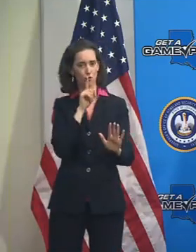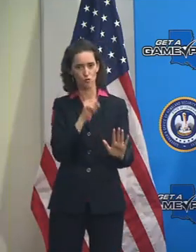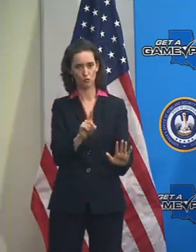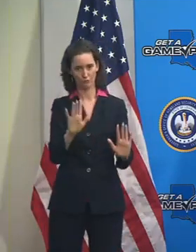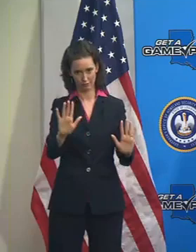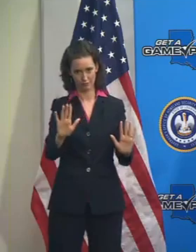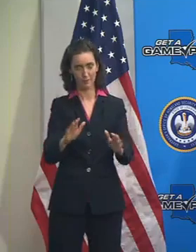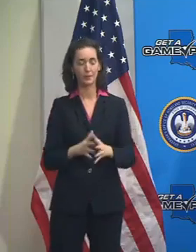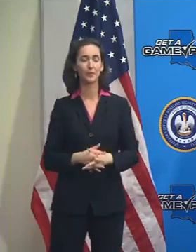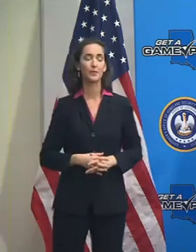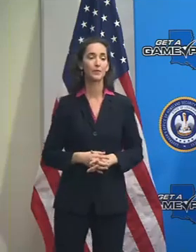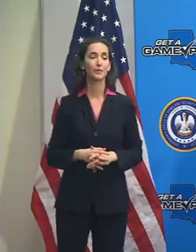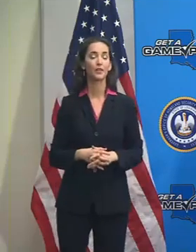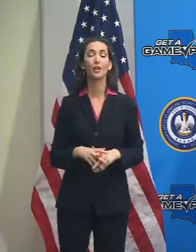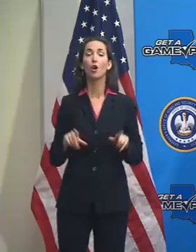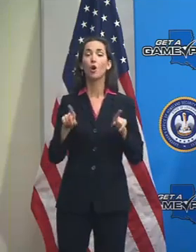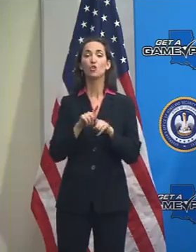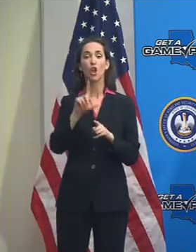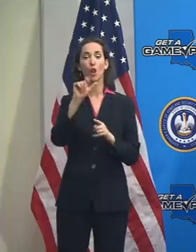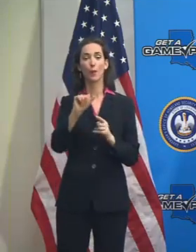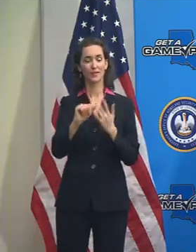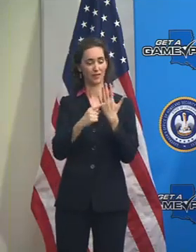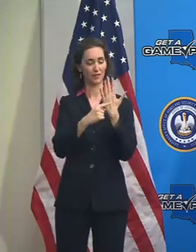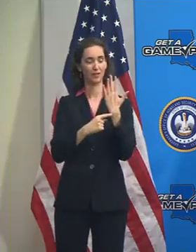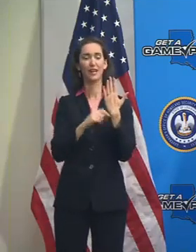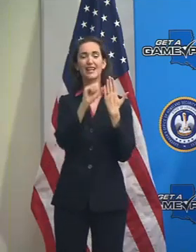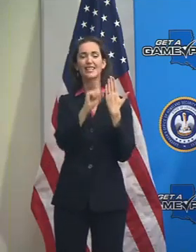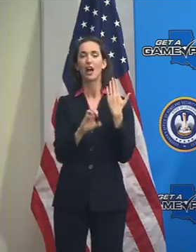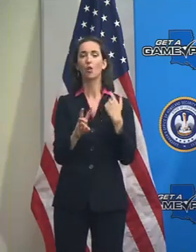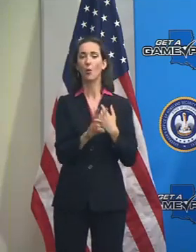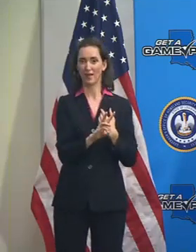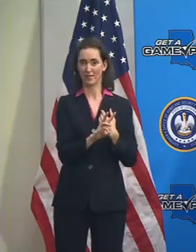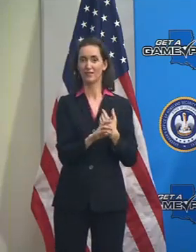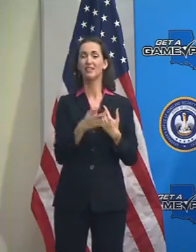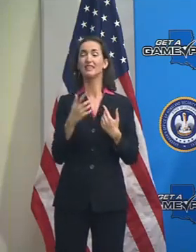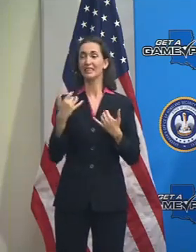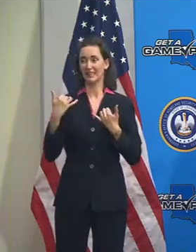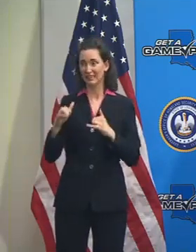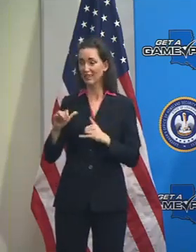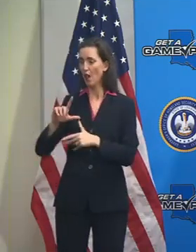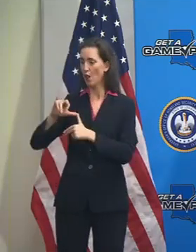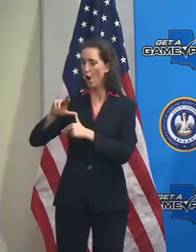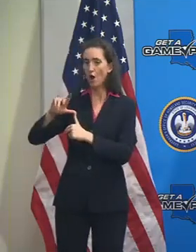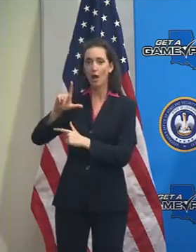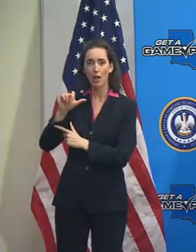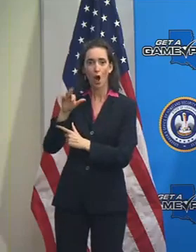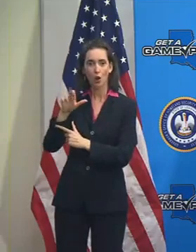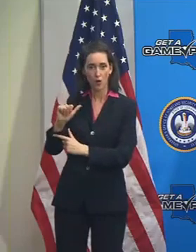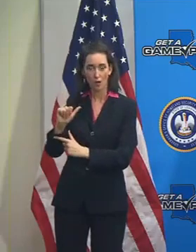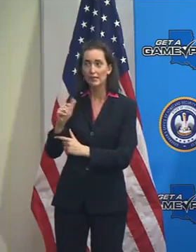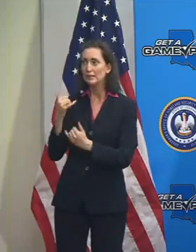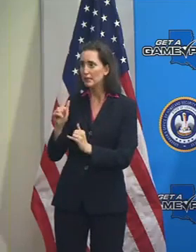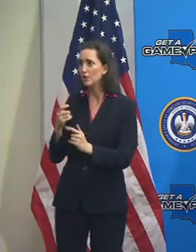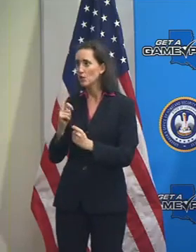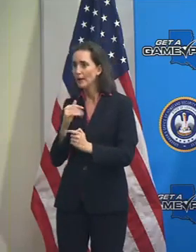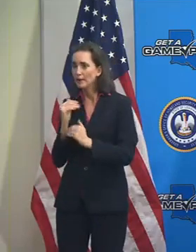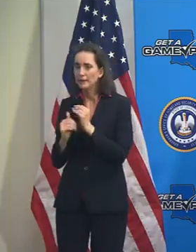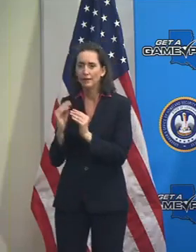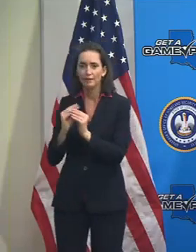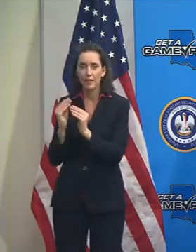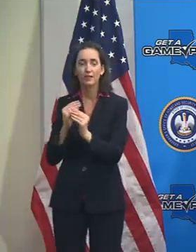us not forget that Southwest Louisiana is still recovering from Hurricane Laura. There are still a lot of structures with significant